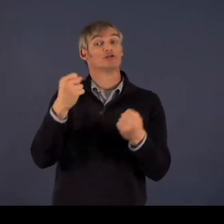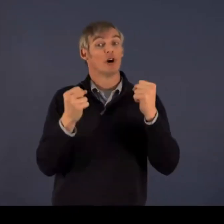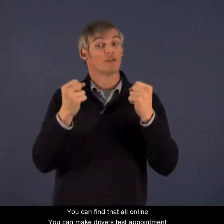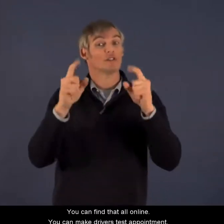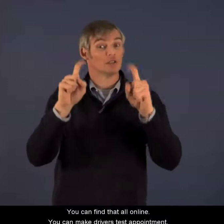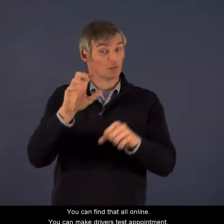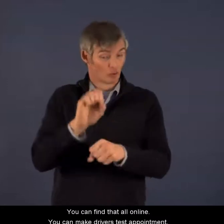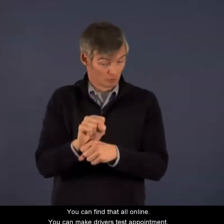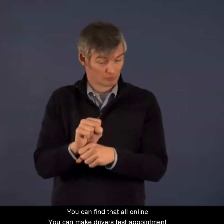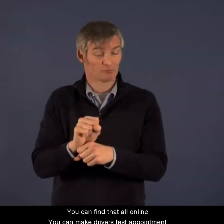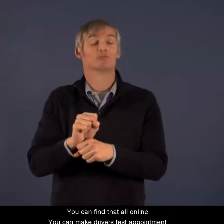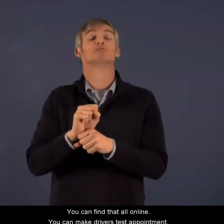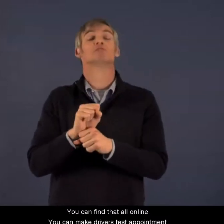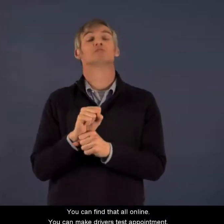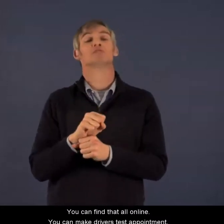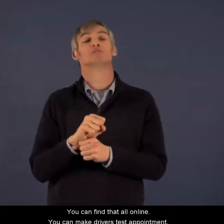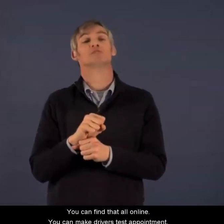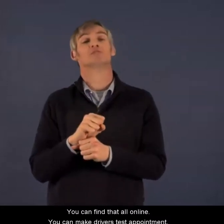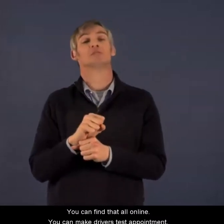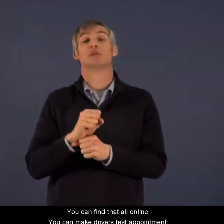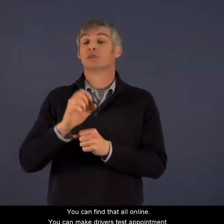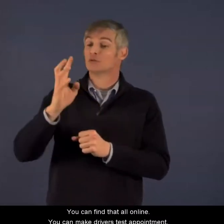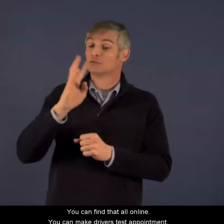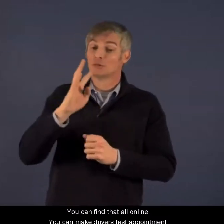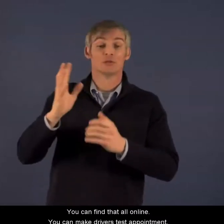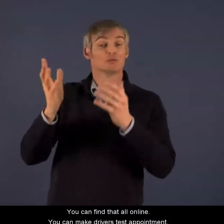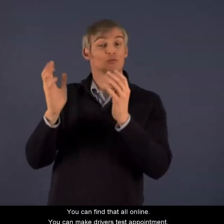you can find that all online. You can make driver's test appointments.